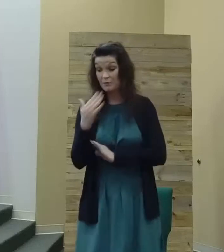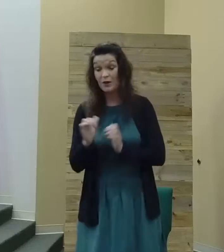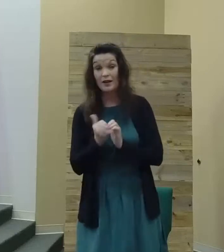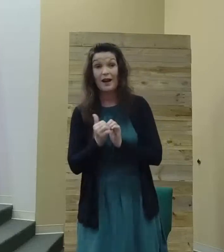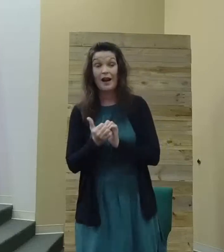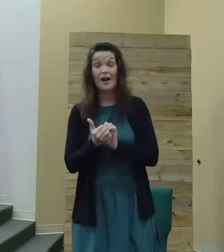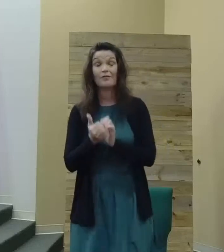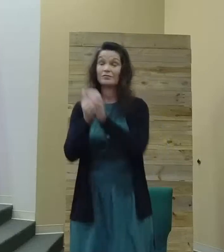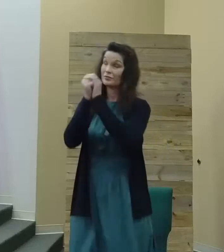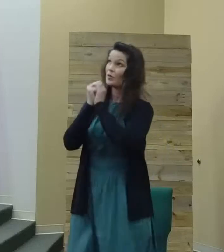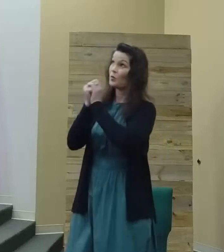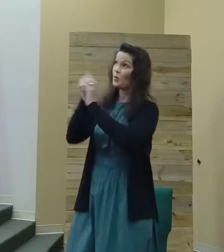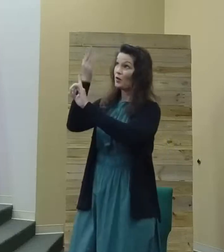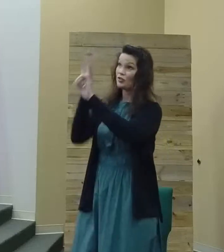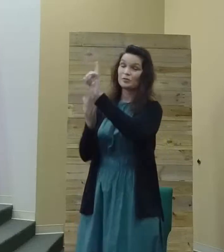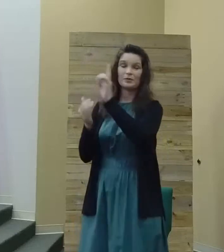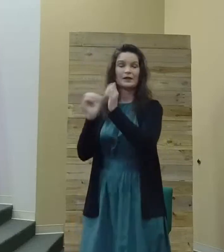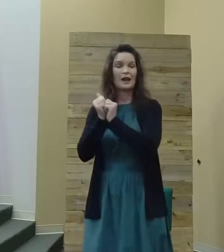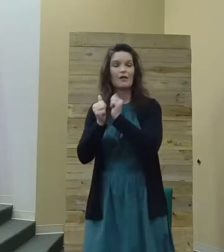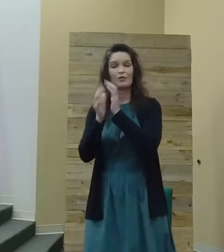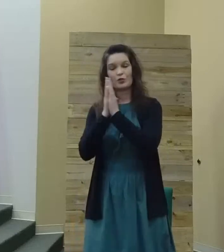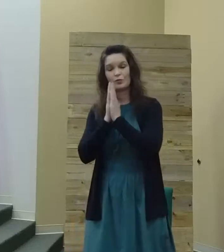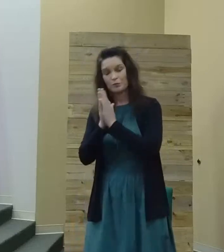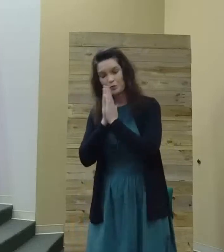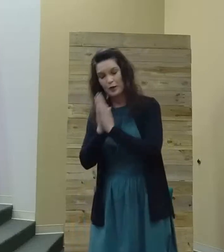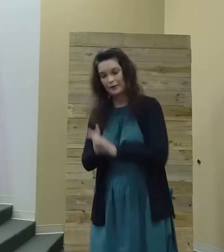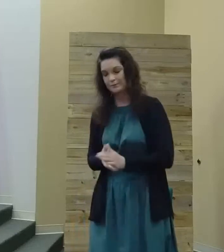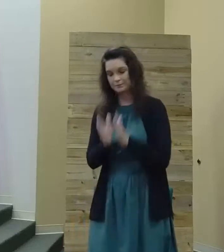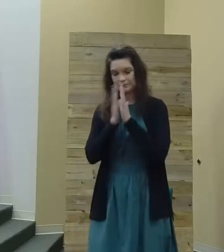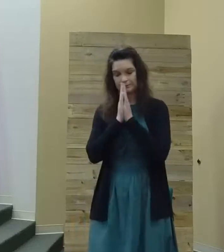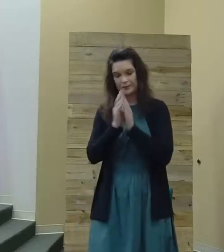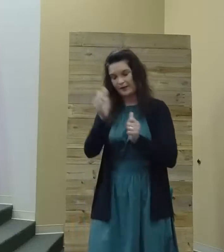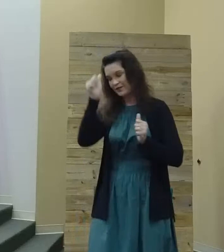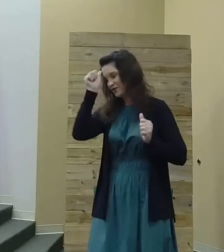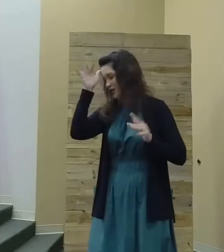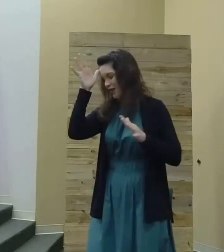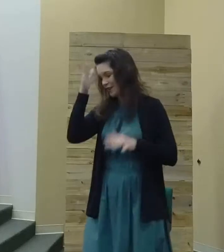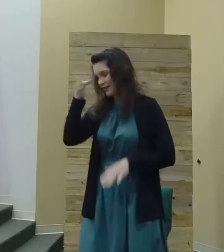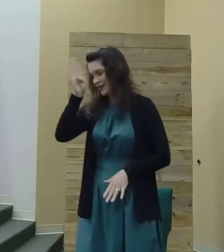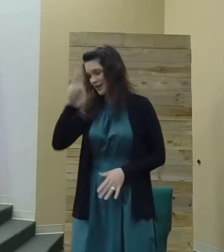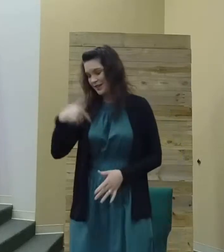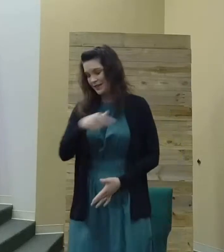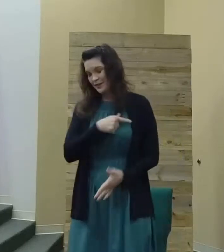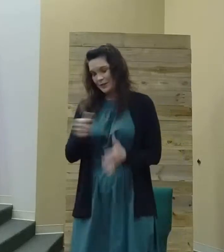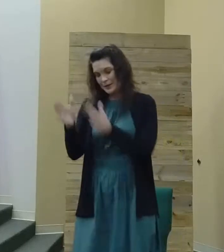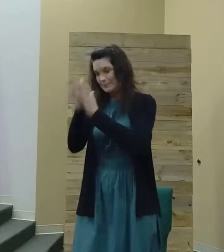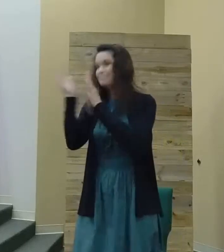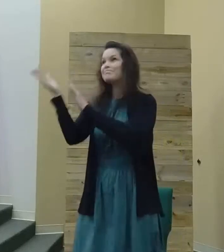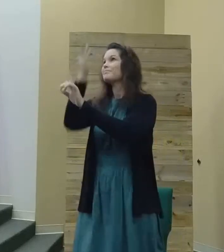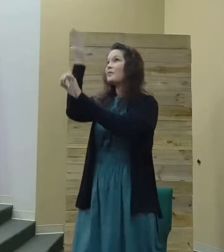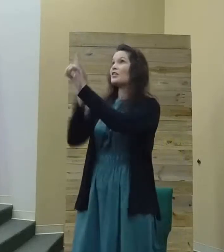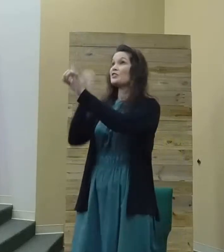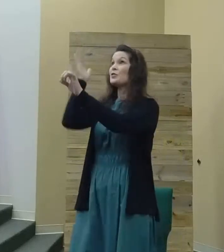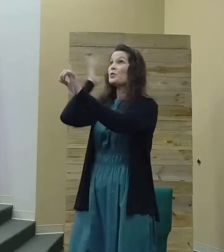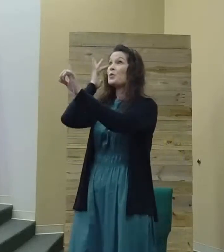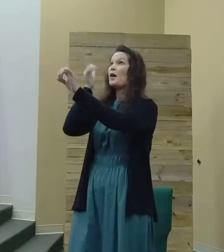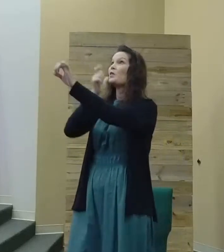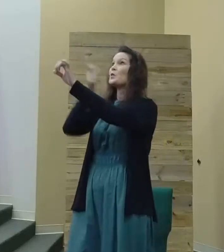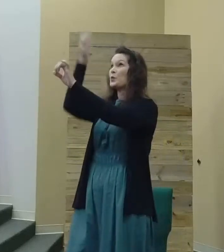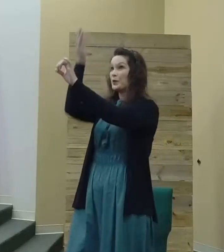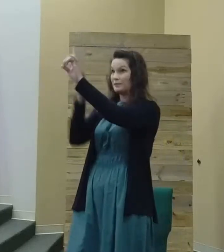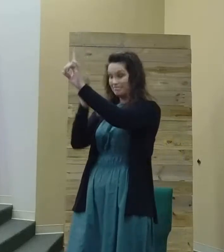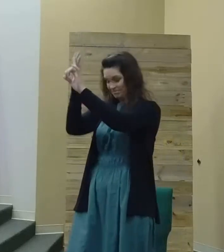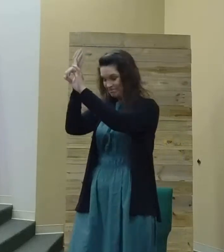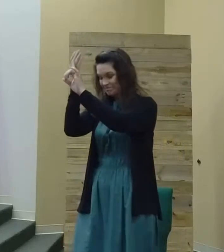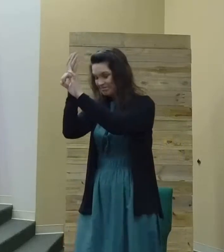worshiping the Lord our God in prayer. Father God, we praise you this morning for who you